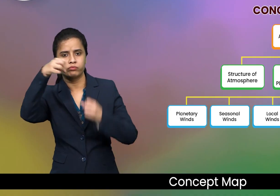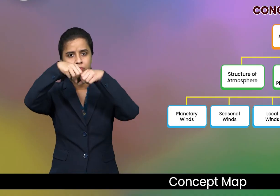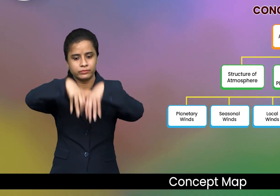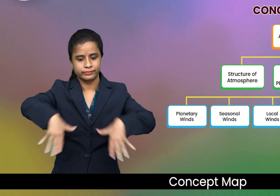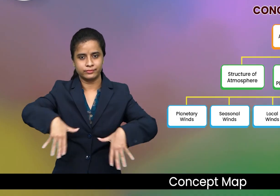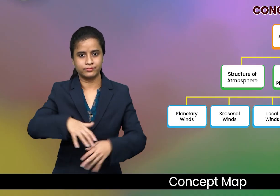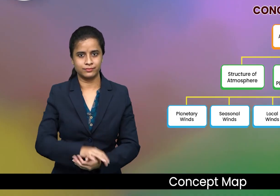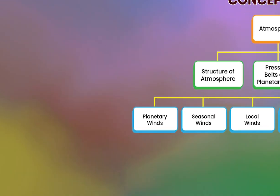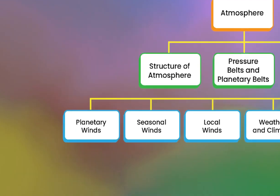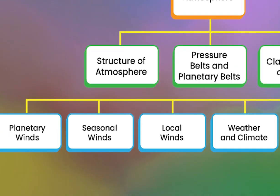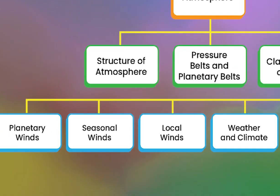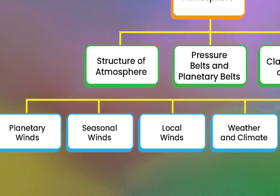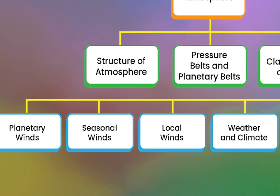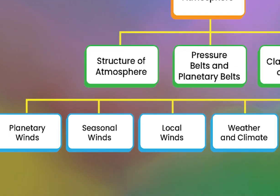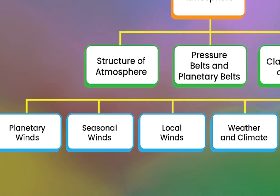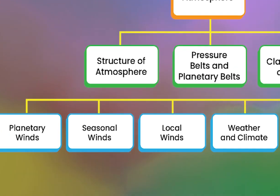Concept map.